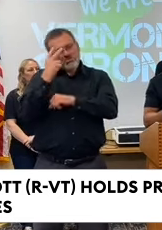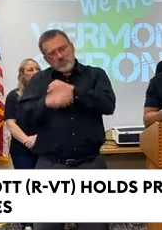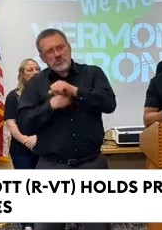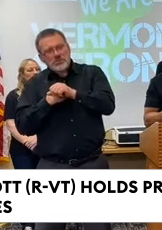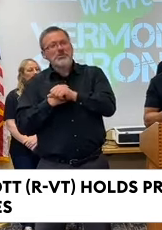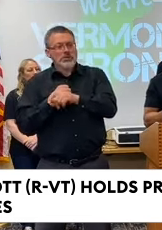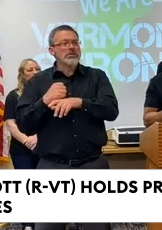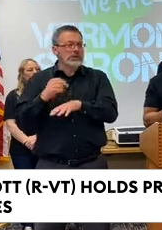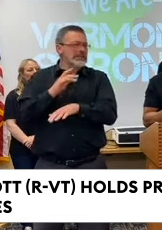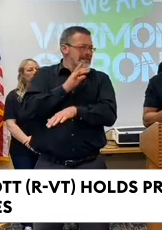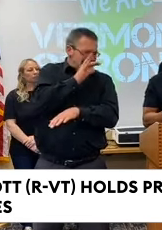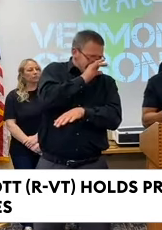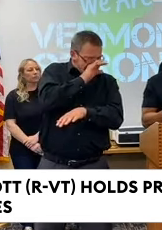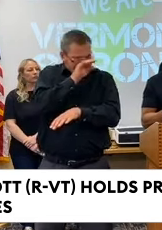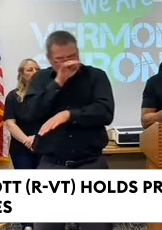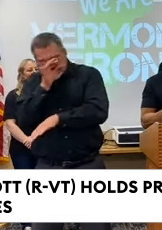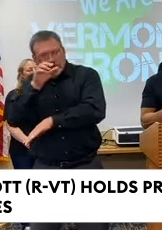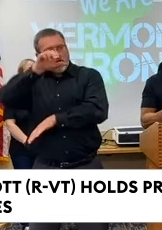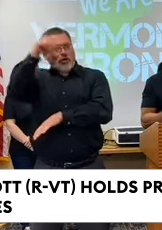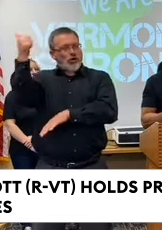something